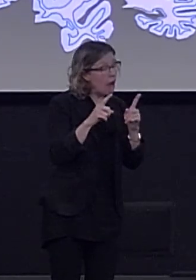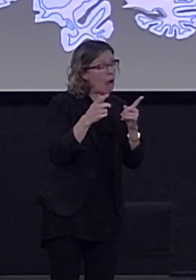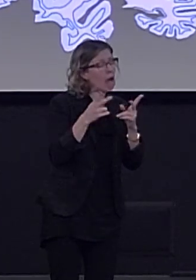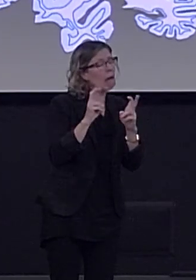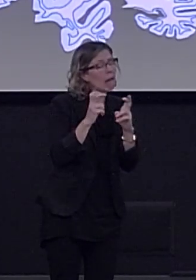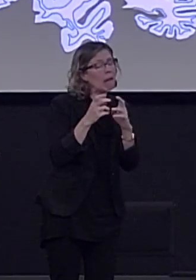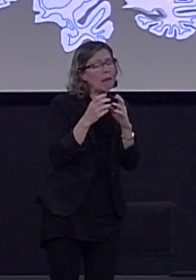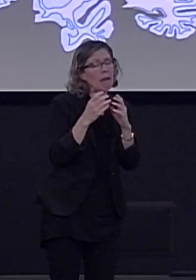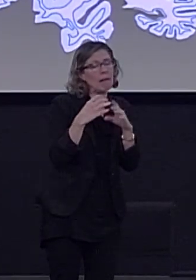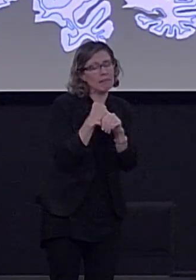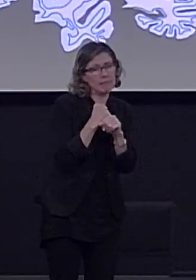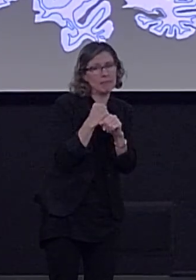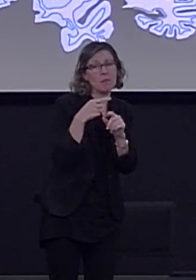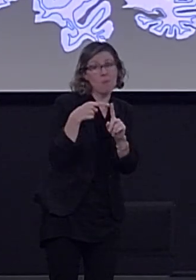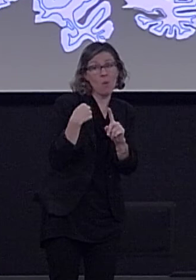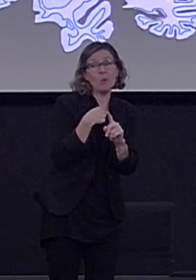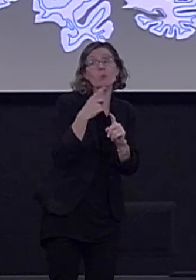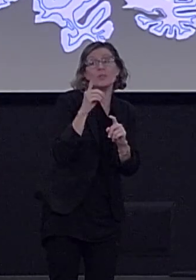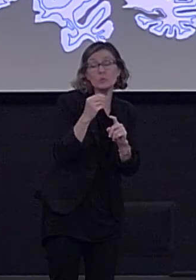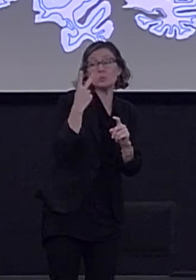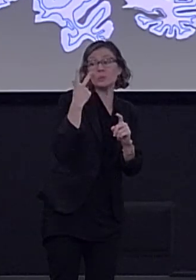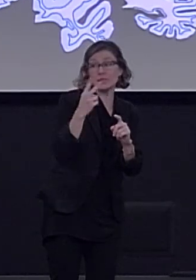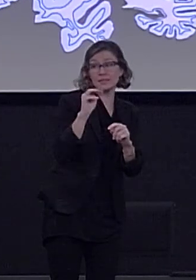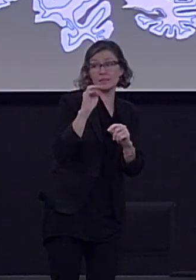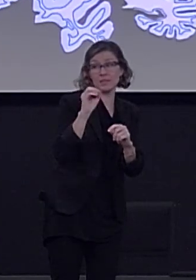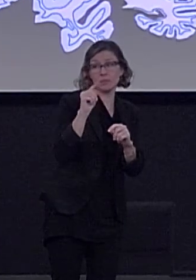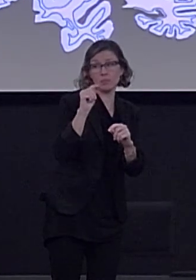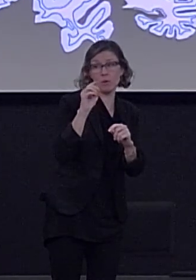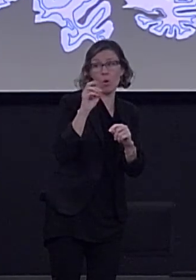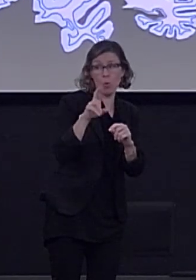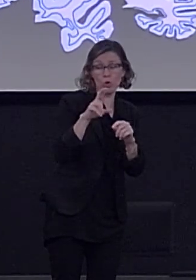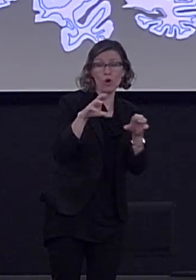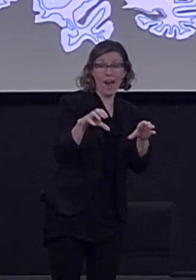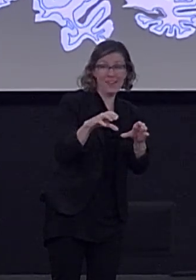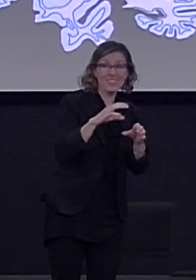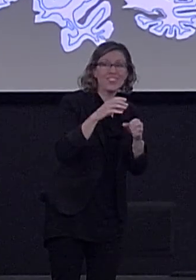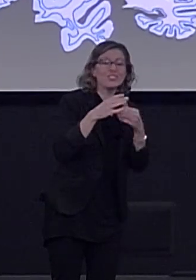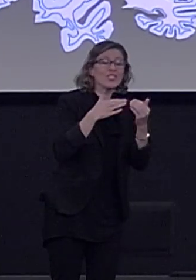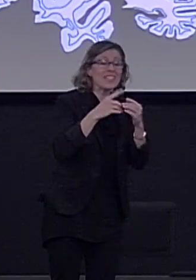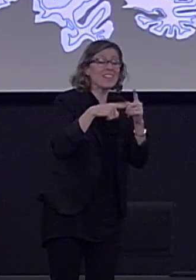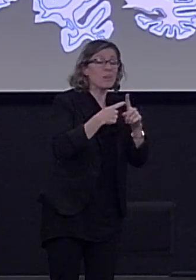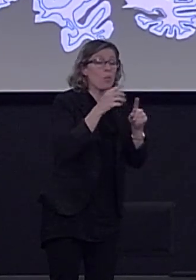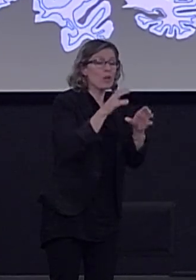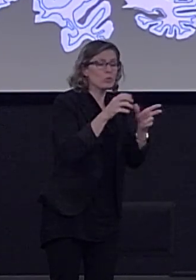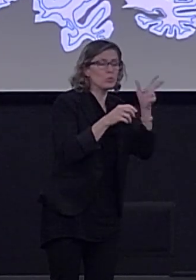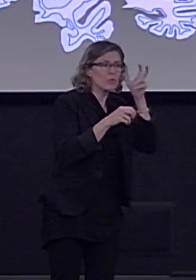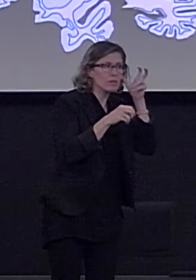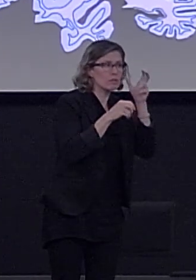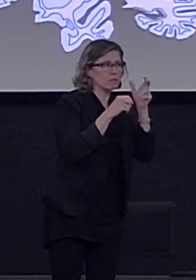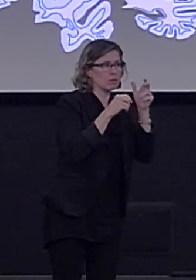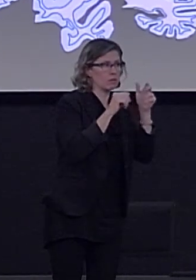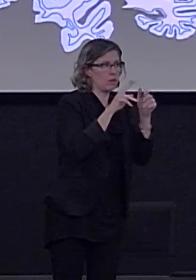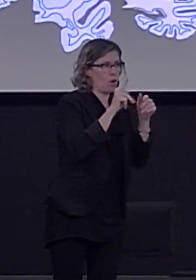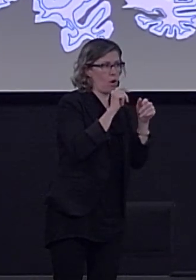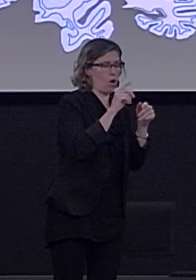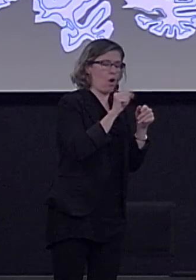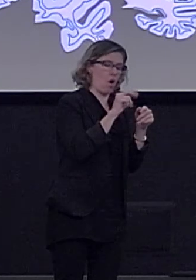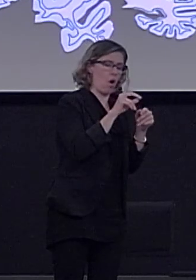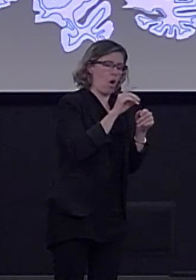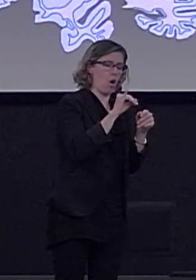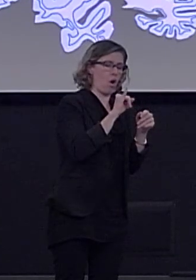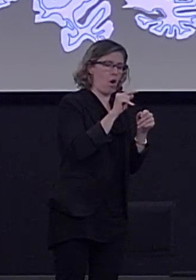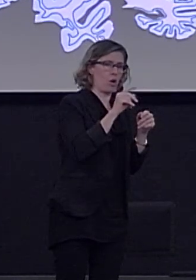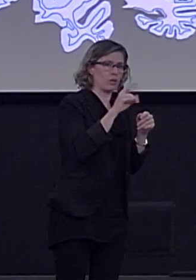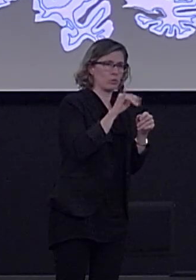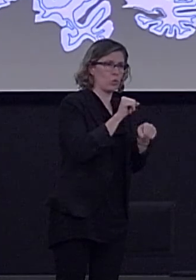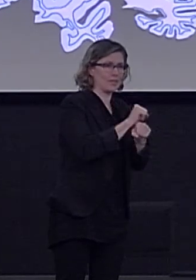we see motor activation in an auditory motor task. Obviously, monkeys don't speak. It's hard to